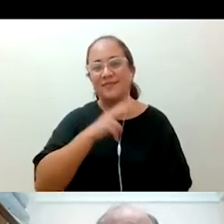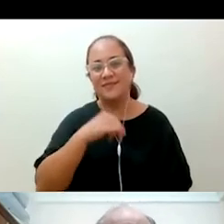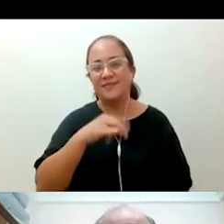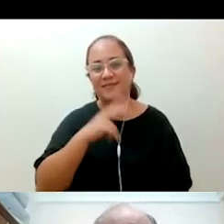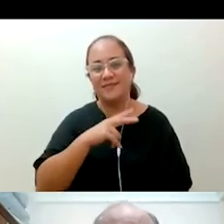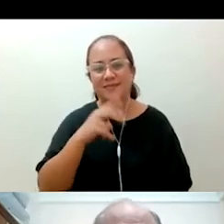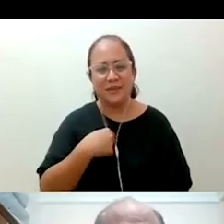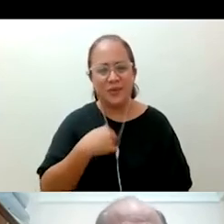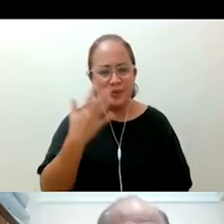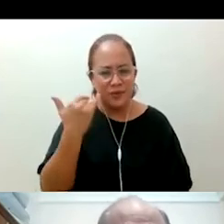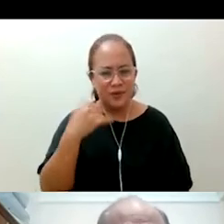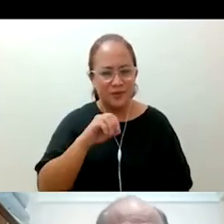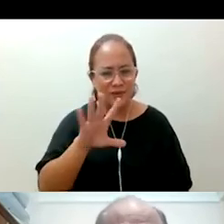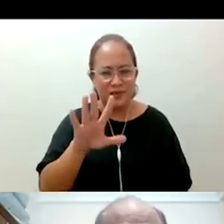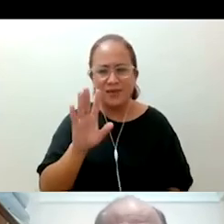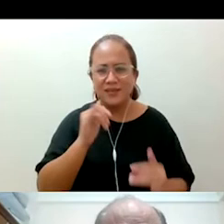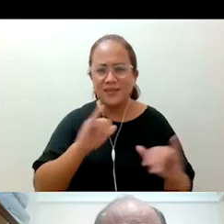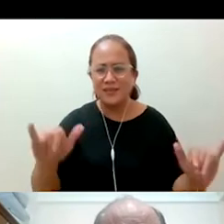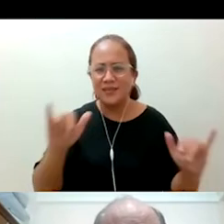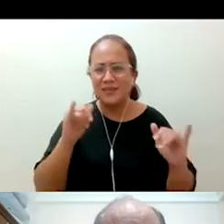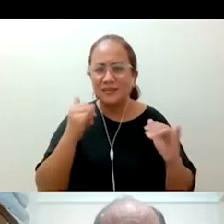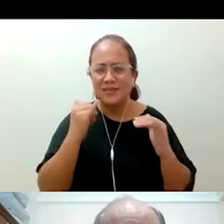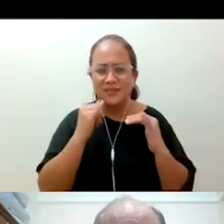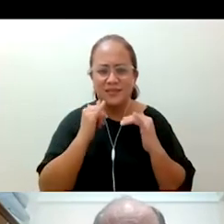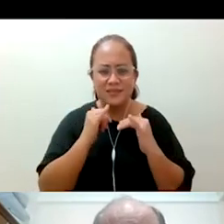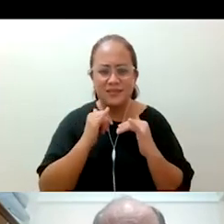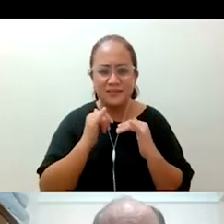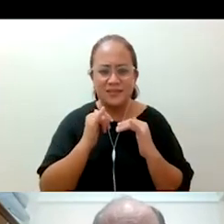Why is this shifting each time I do this?